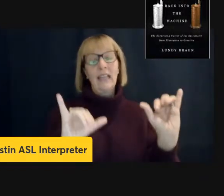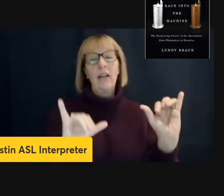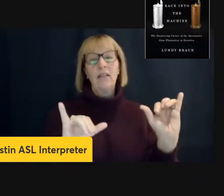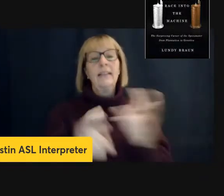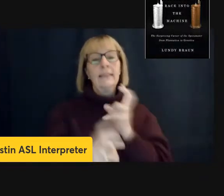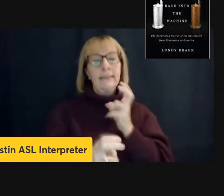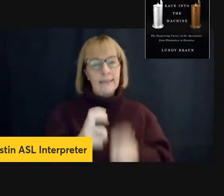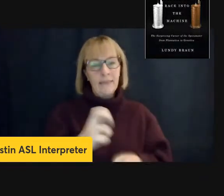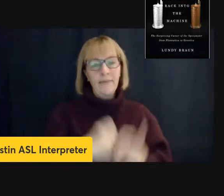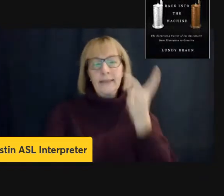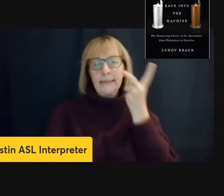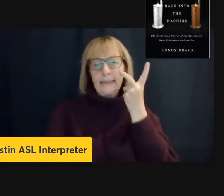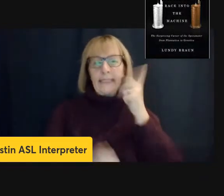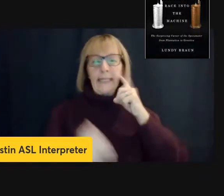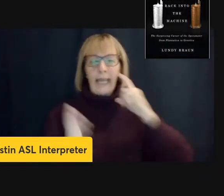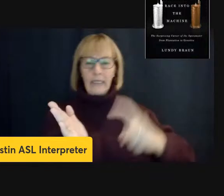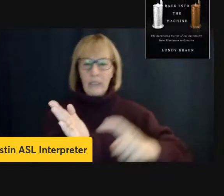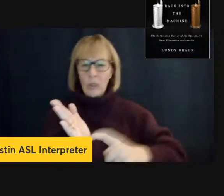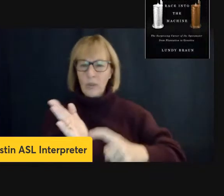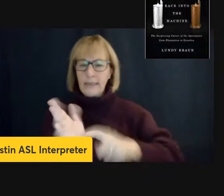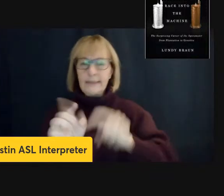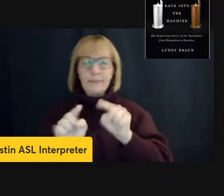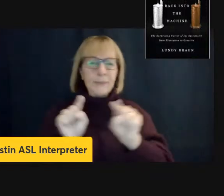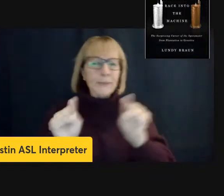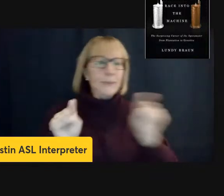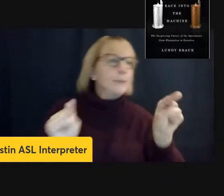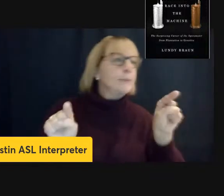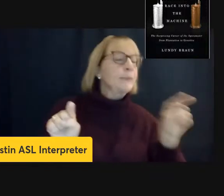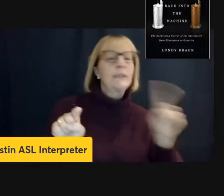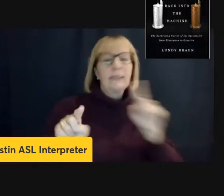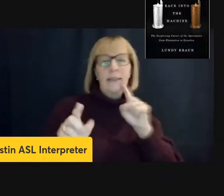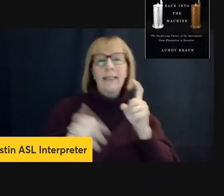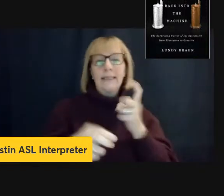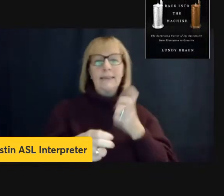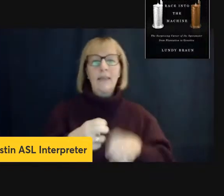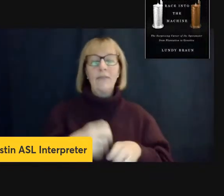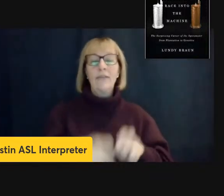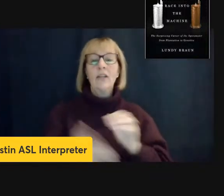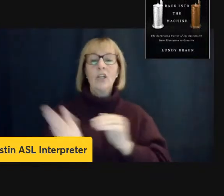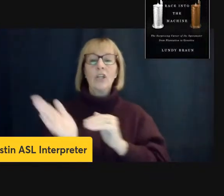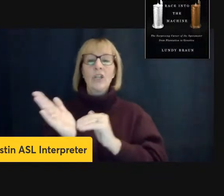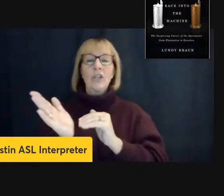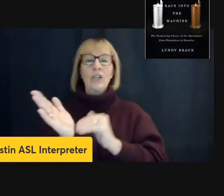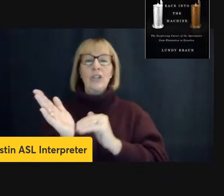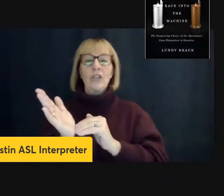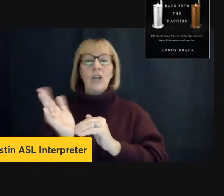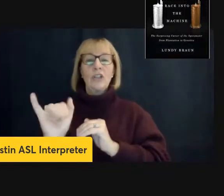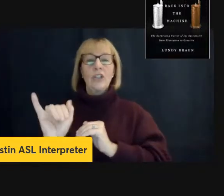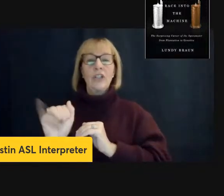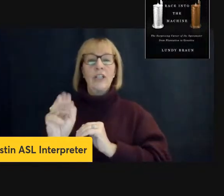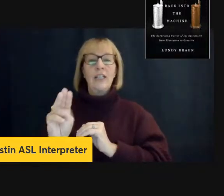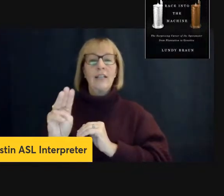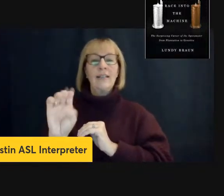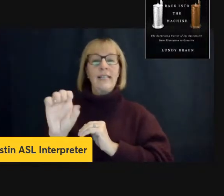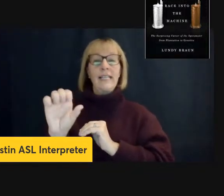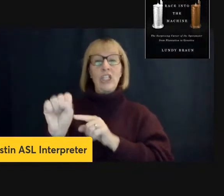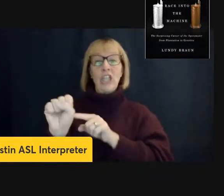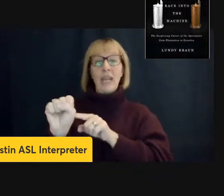think just the fact that, as Dr. James was mentioning earlier,